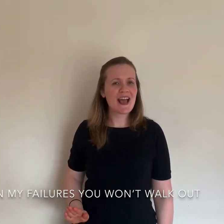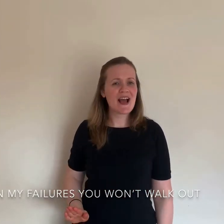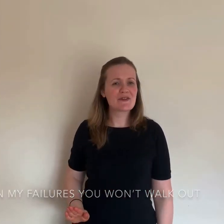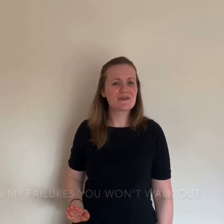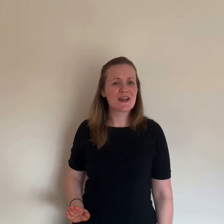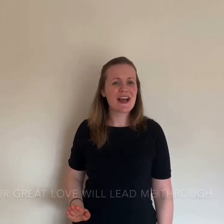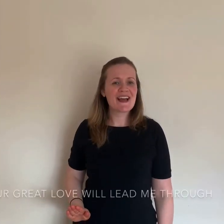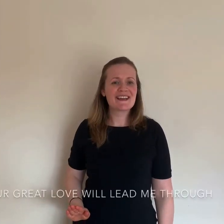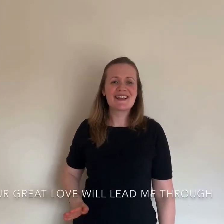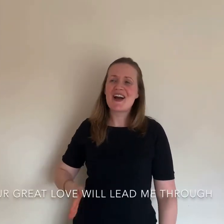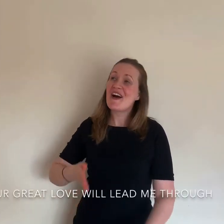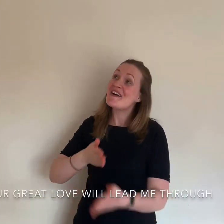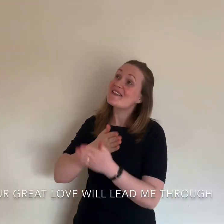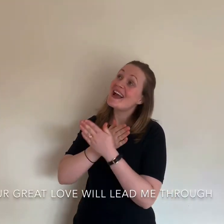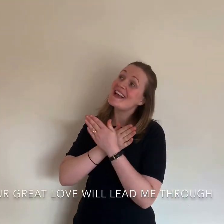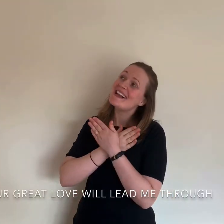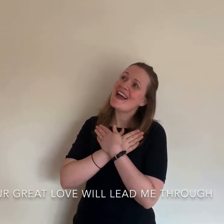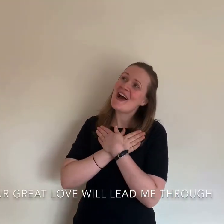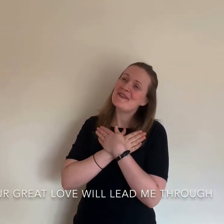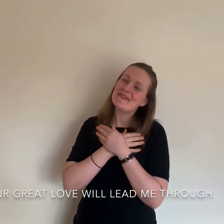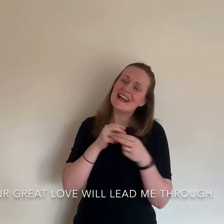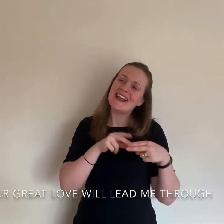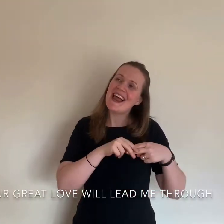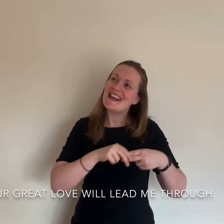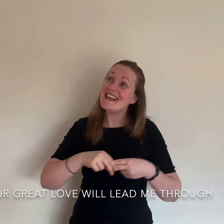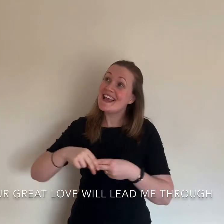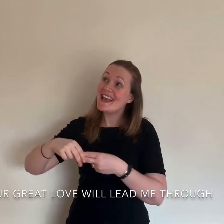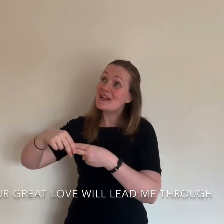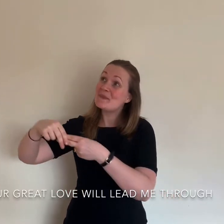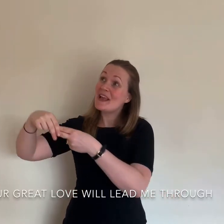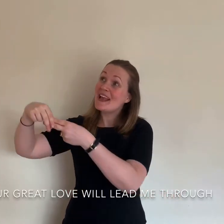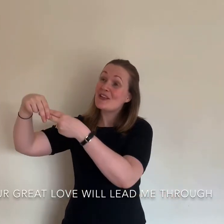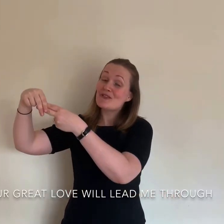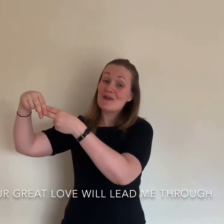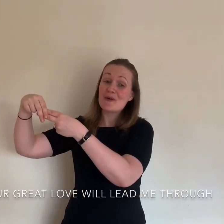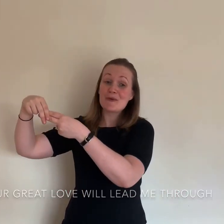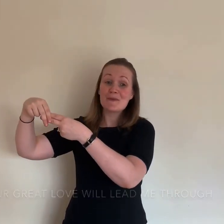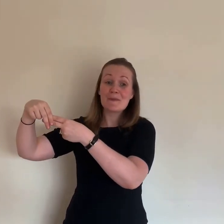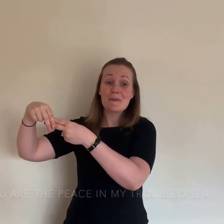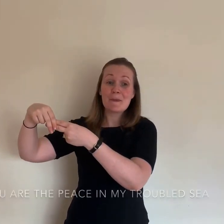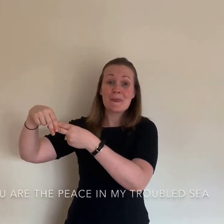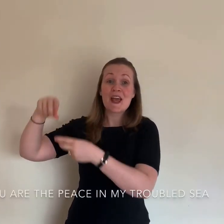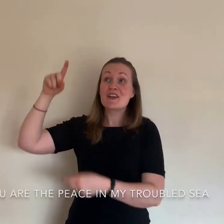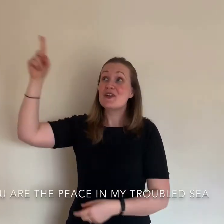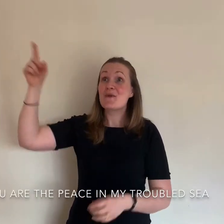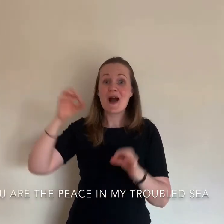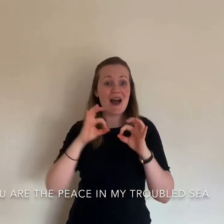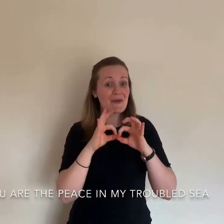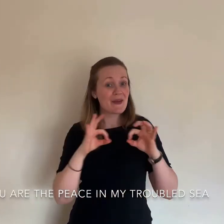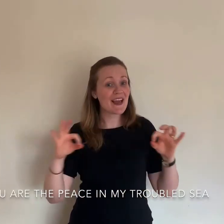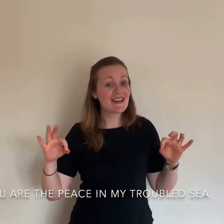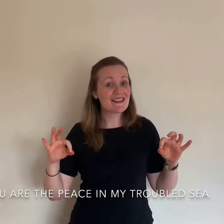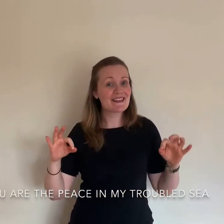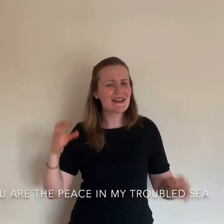out. Your great love will lead me through. You are the peace in